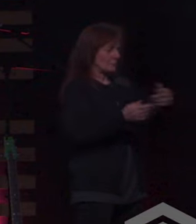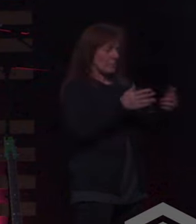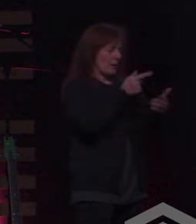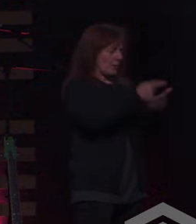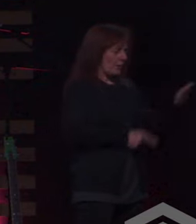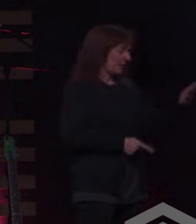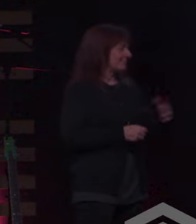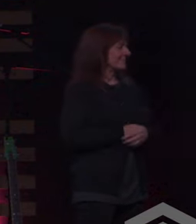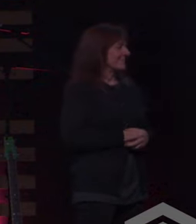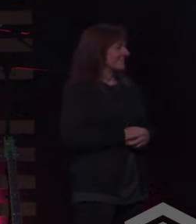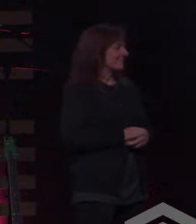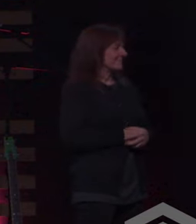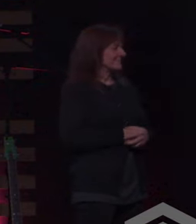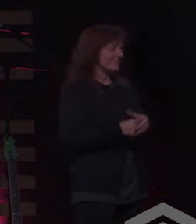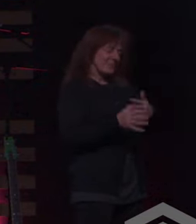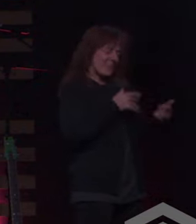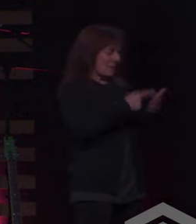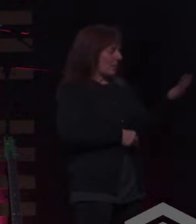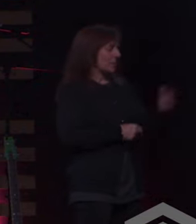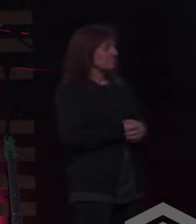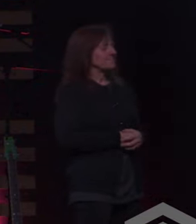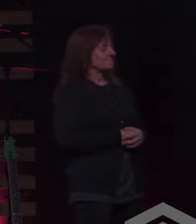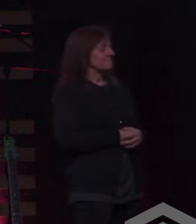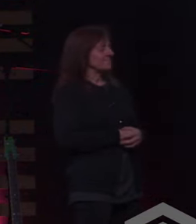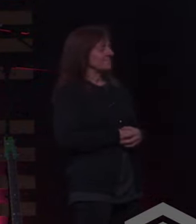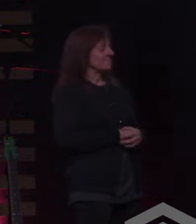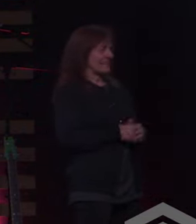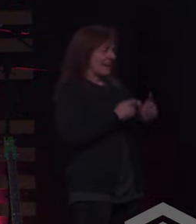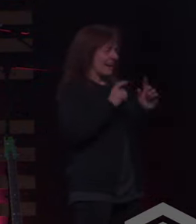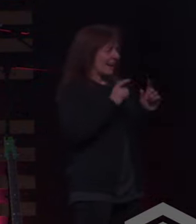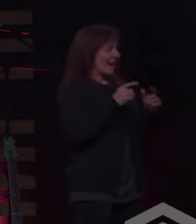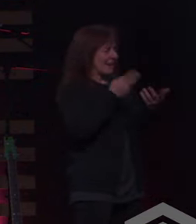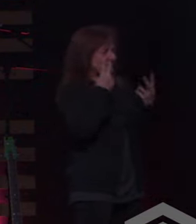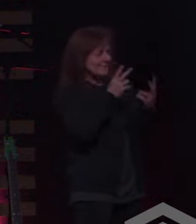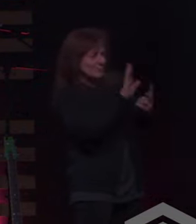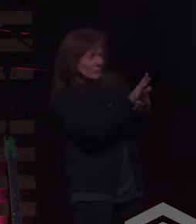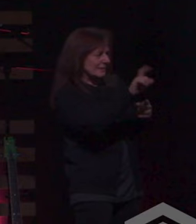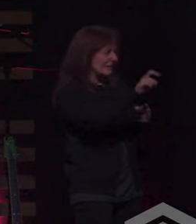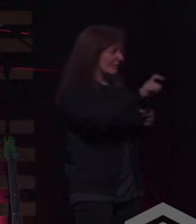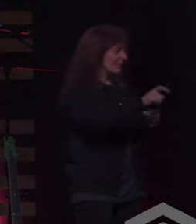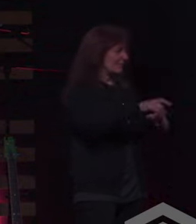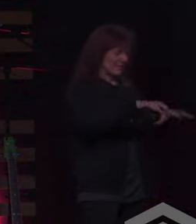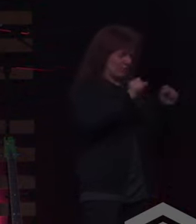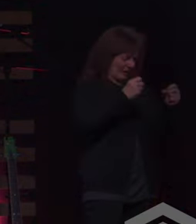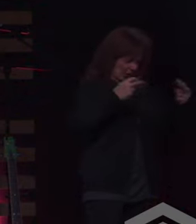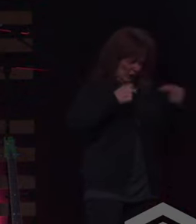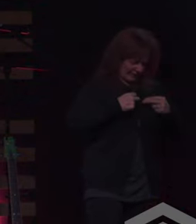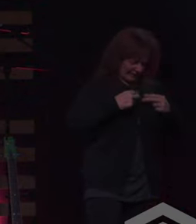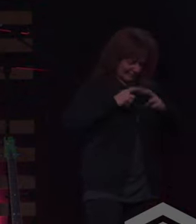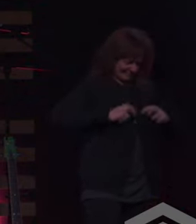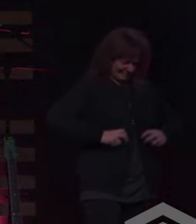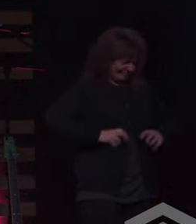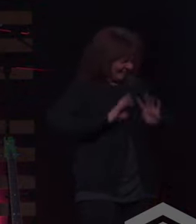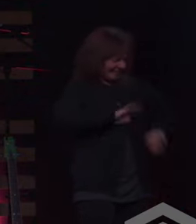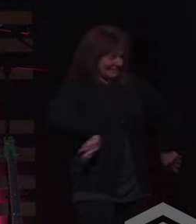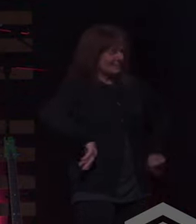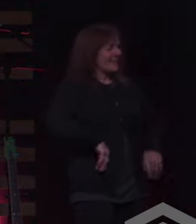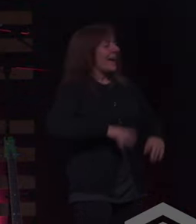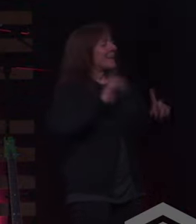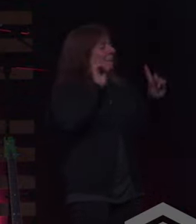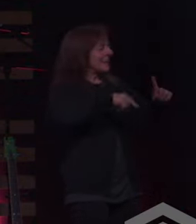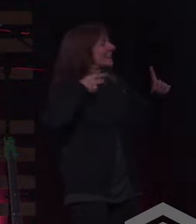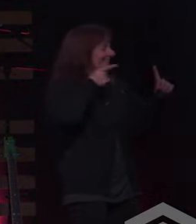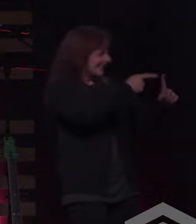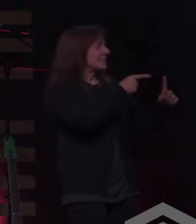People do not, it's about them and their needs in their relationship, and they spend no time actually working on and being intentional in